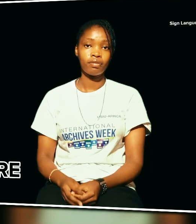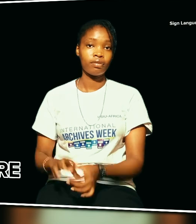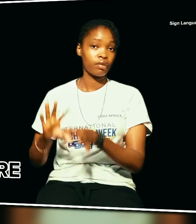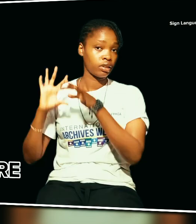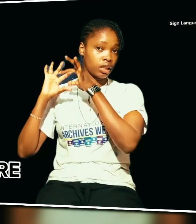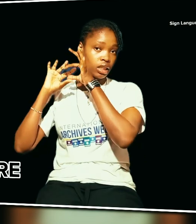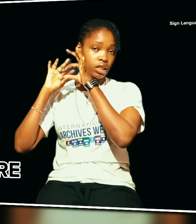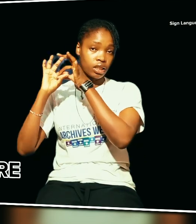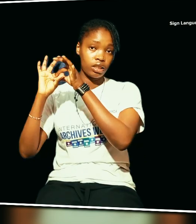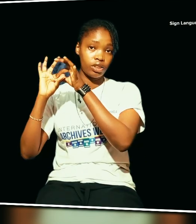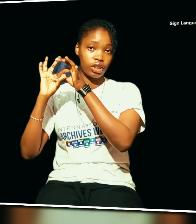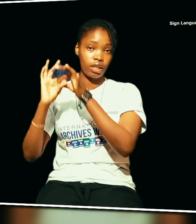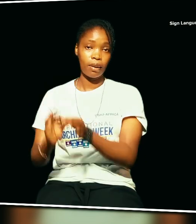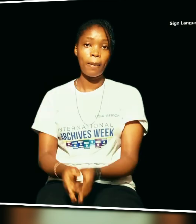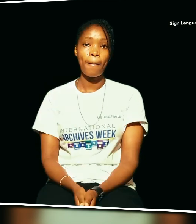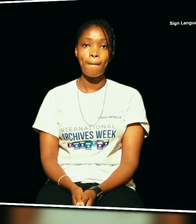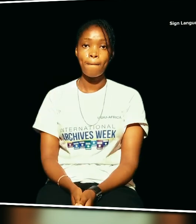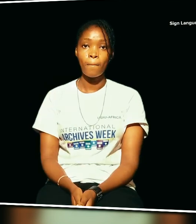Culture.